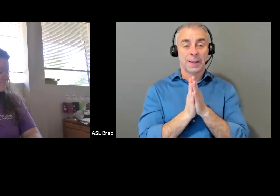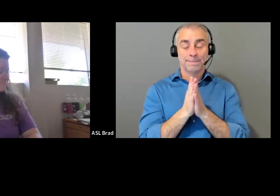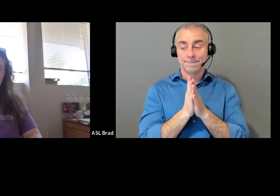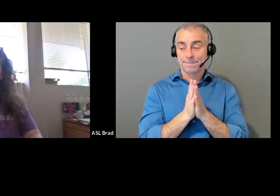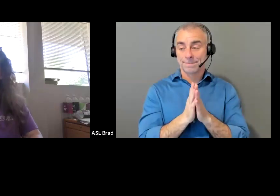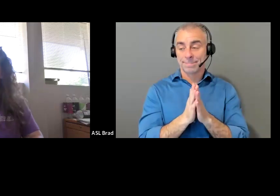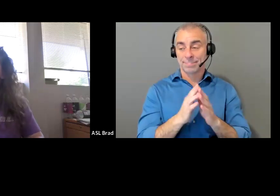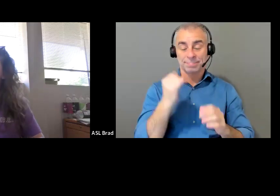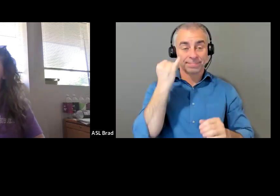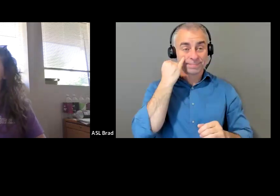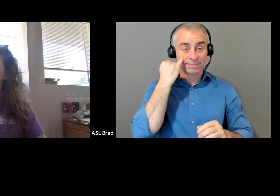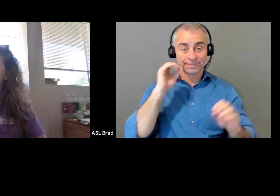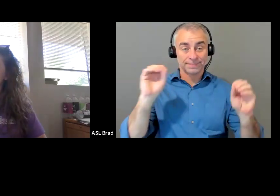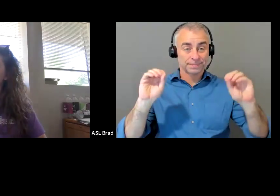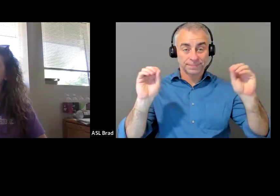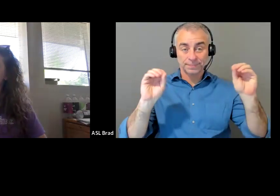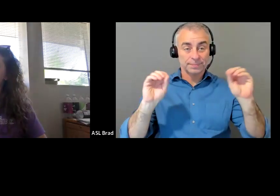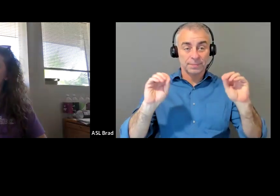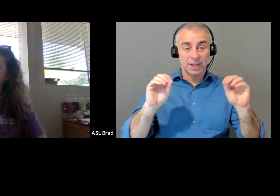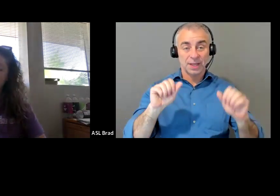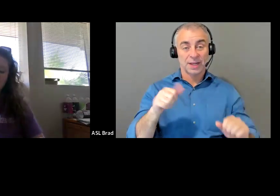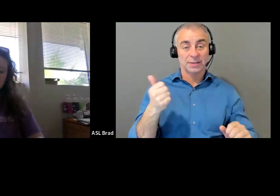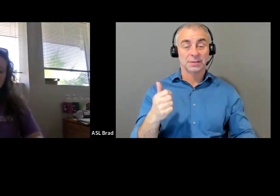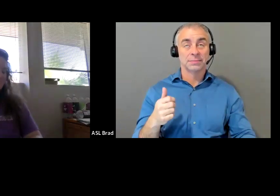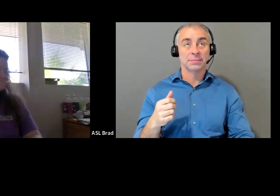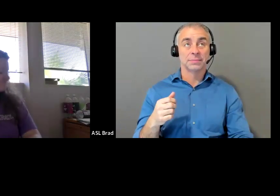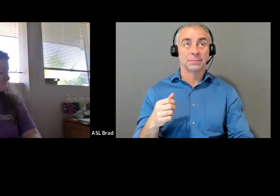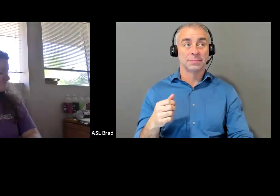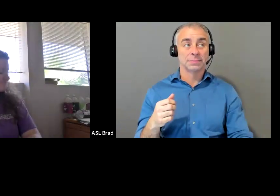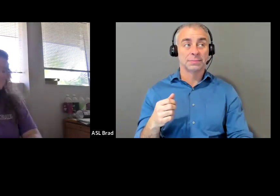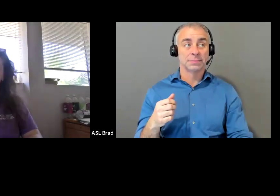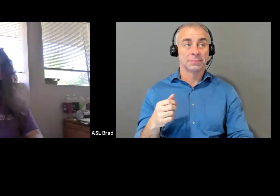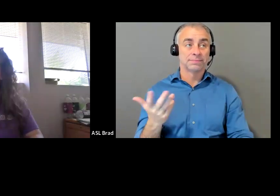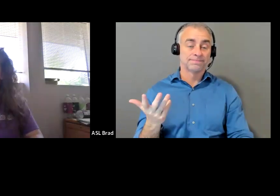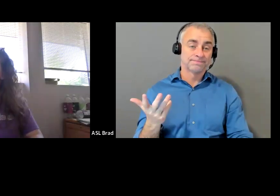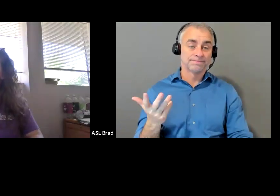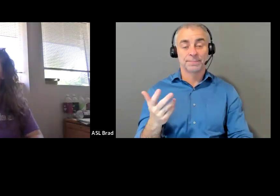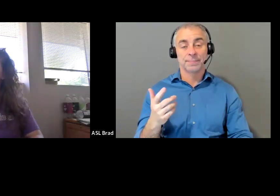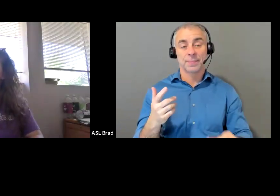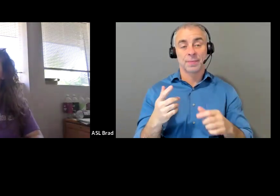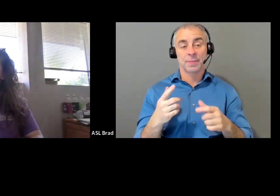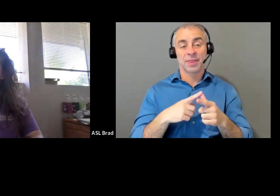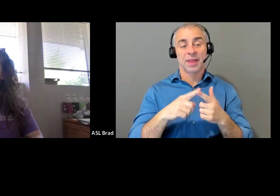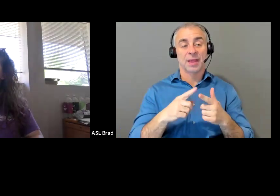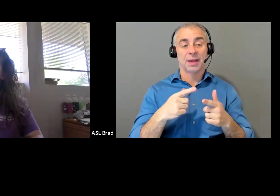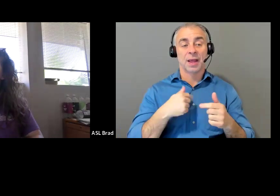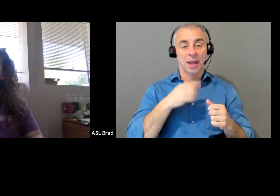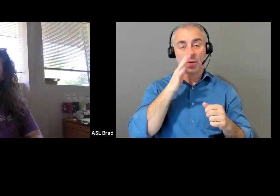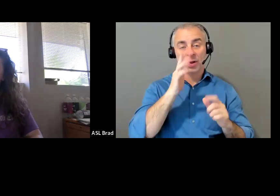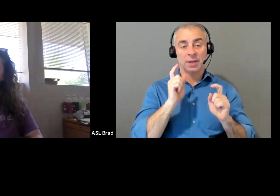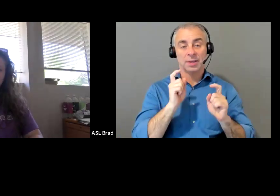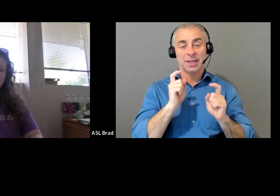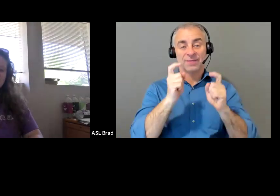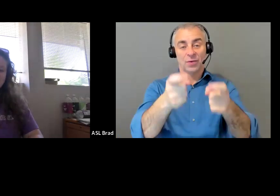If no one has anything else, then I will give